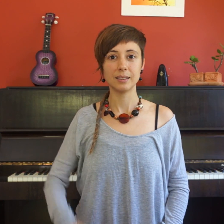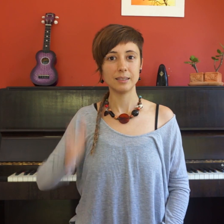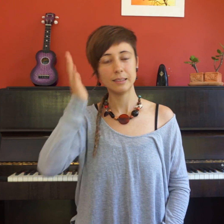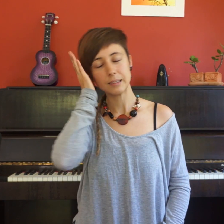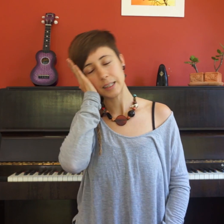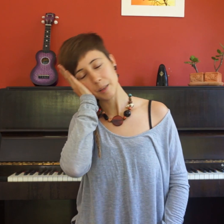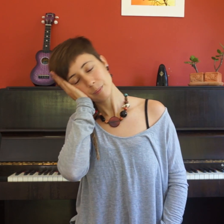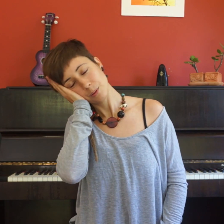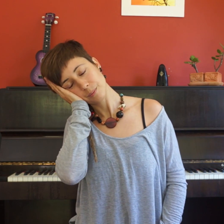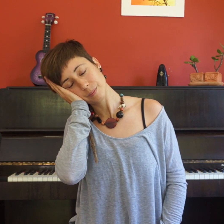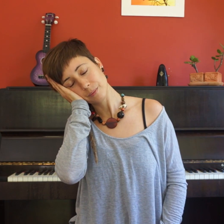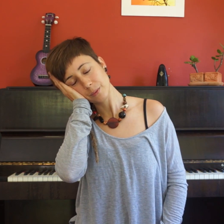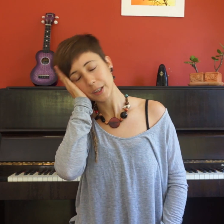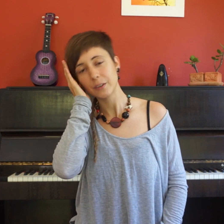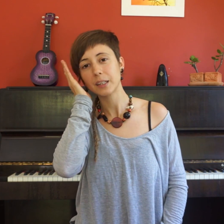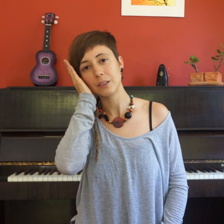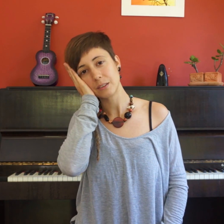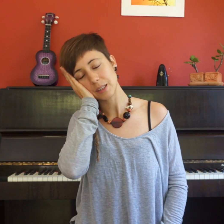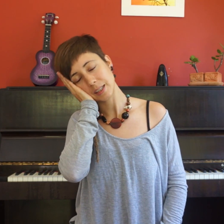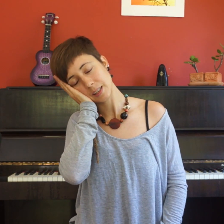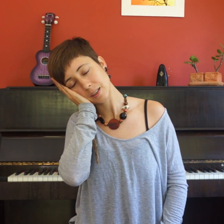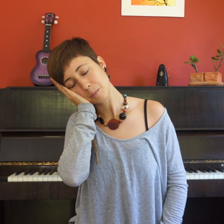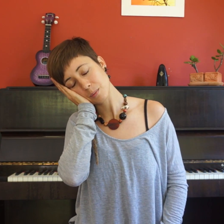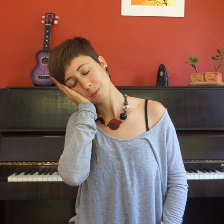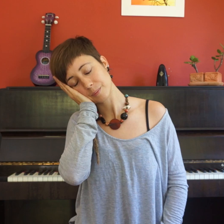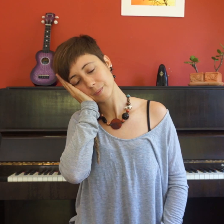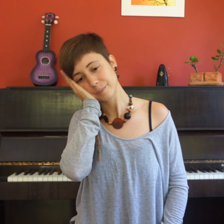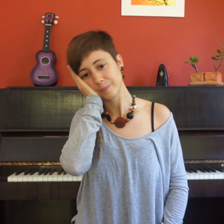This is sleep. We're going to sleep.